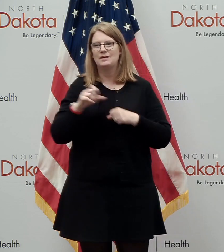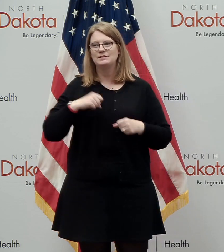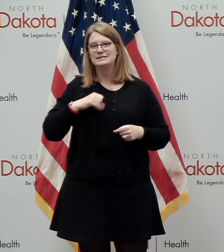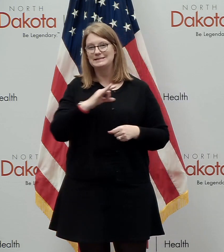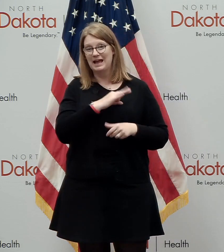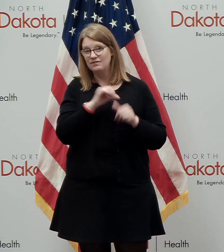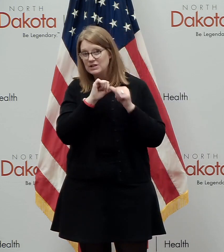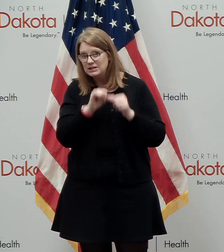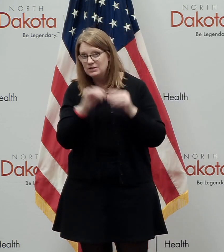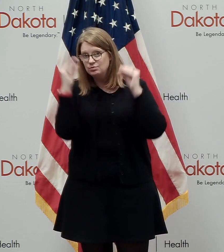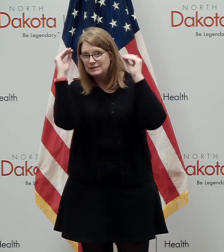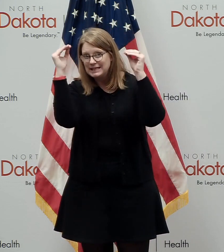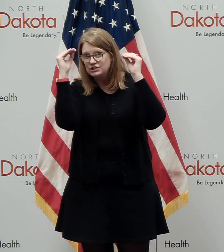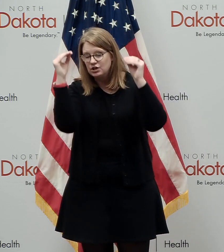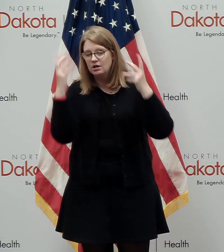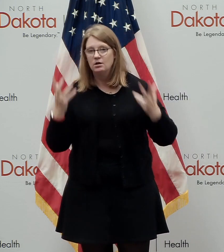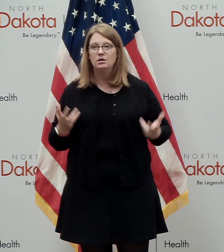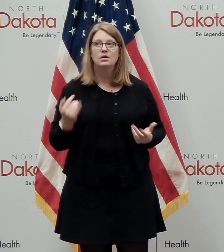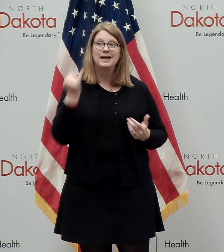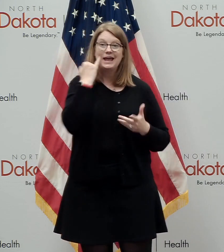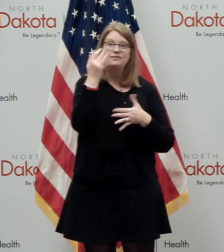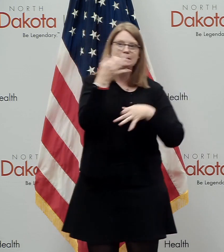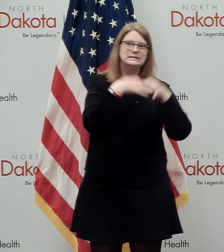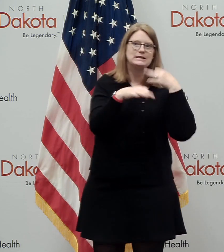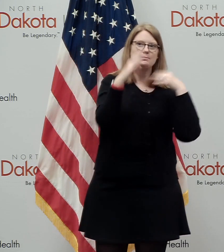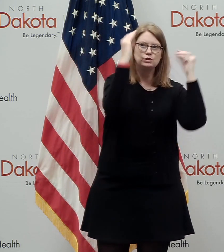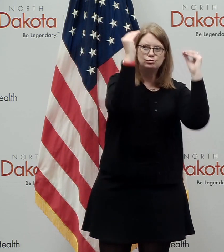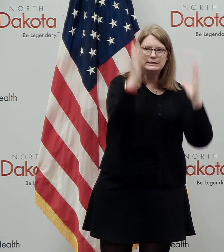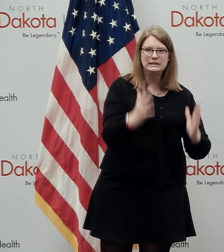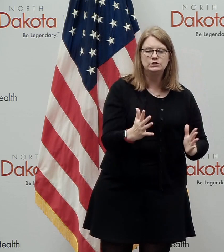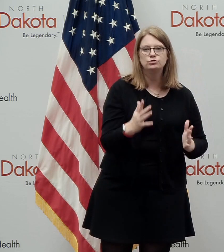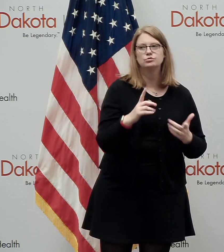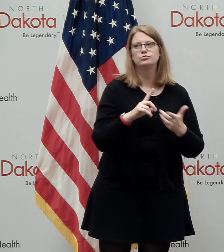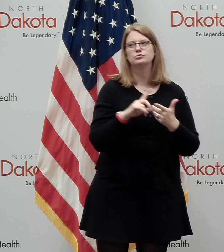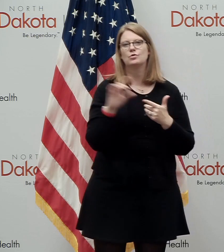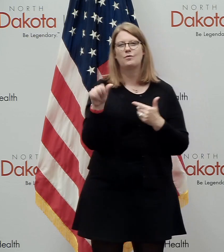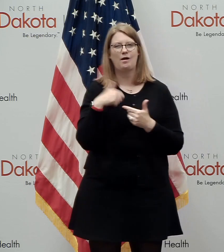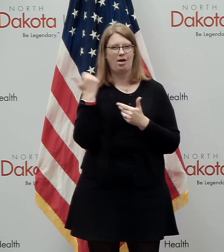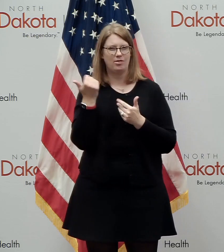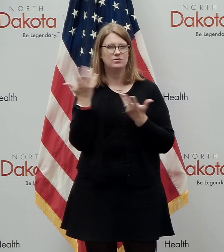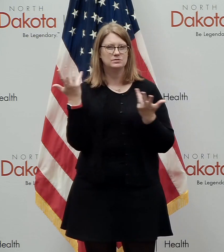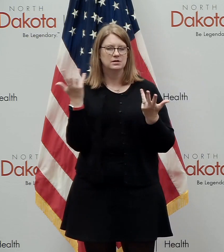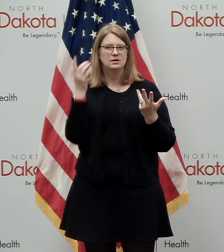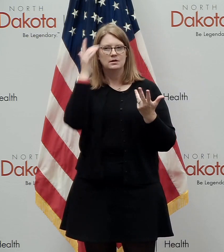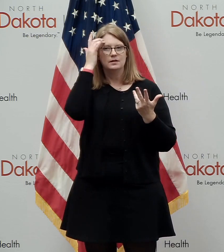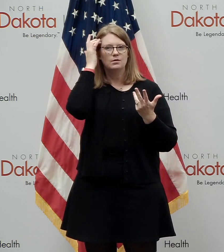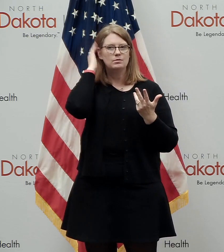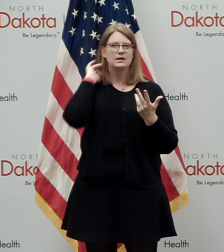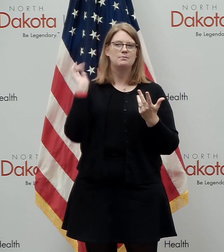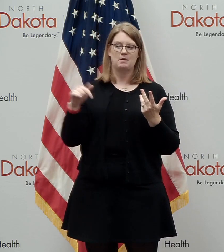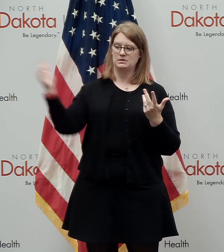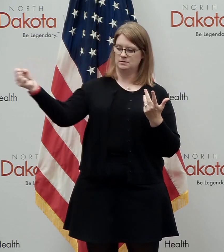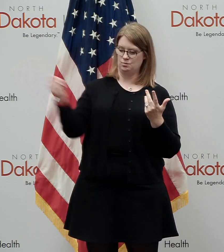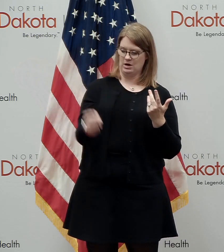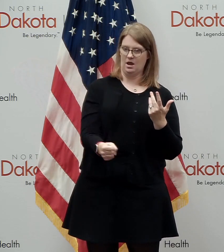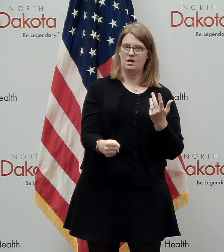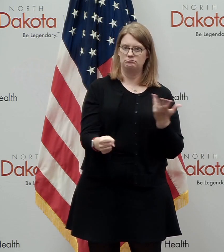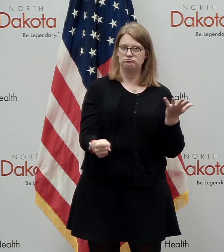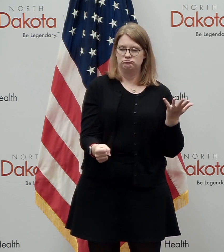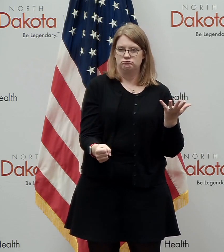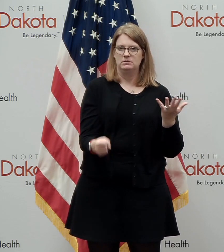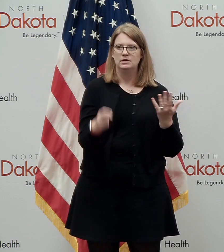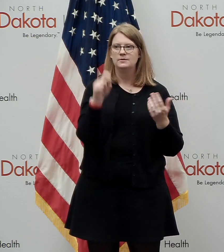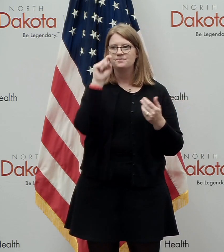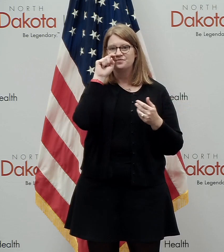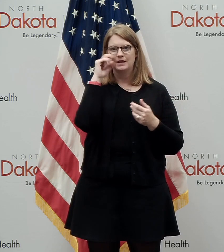teaching. Again, whether it's substitute teachers or others that we need to bring in to make sure that if someone is